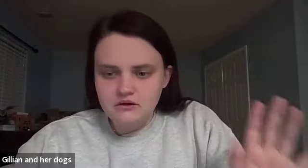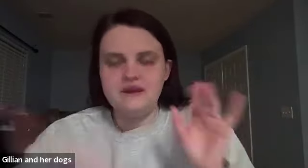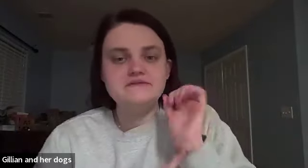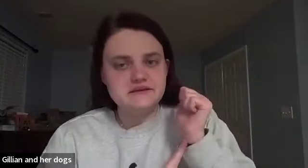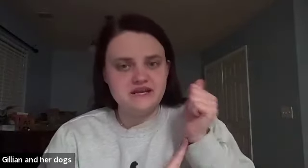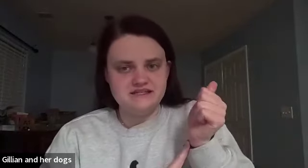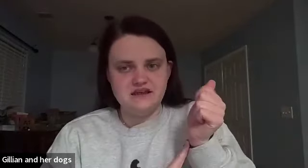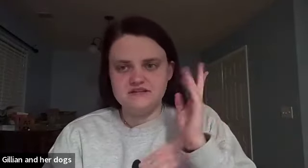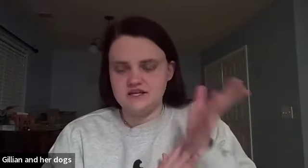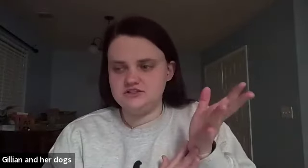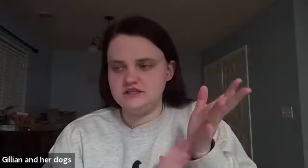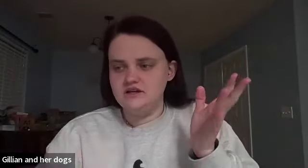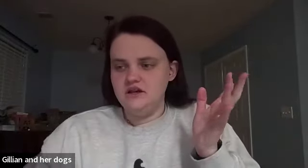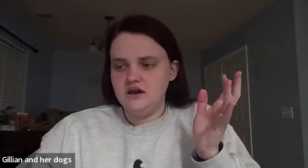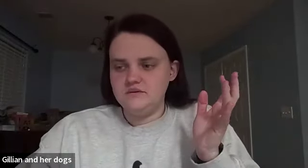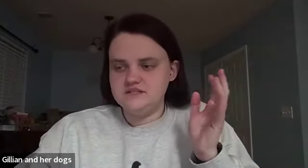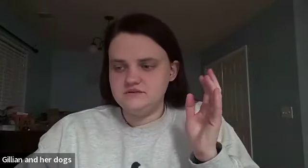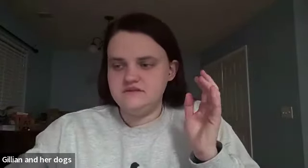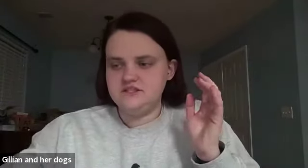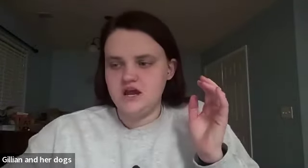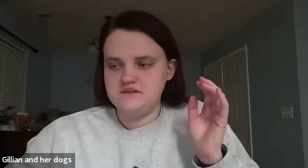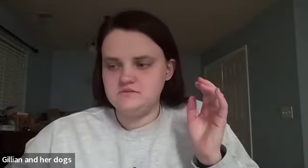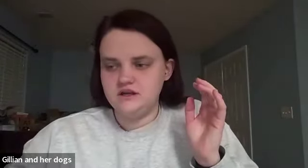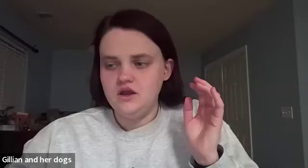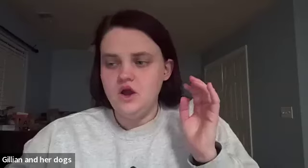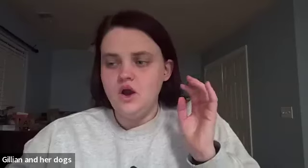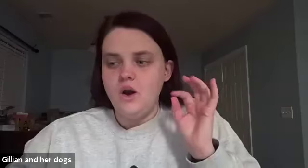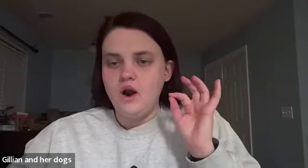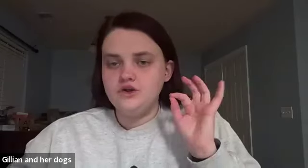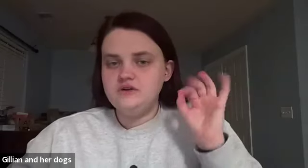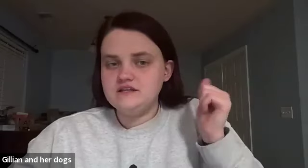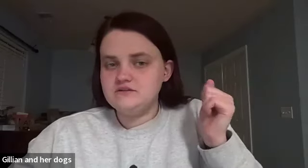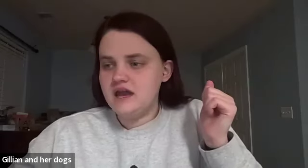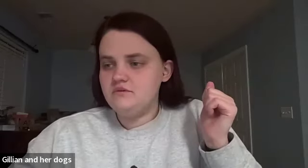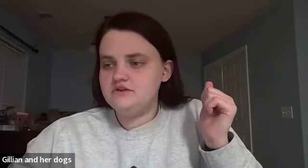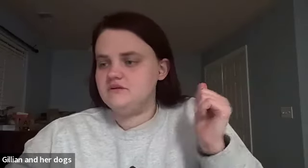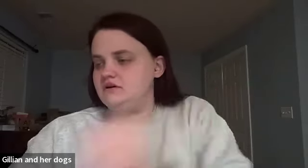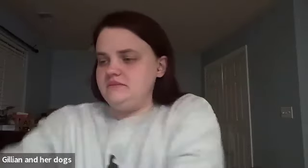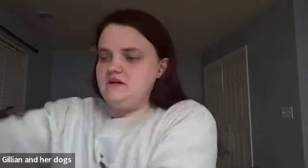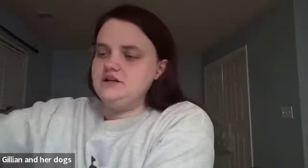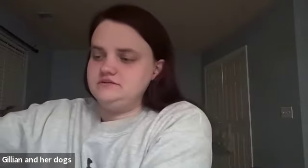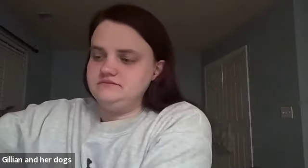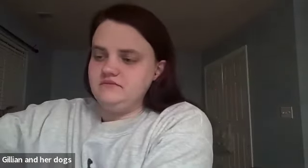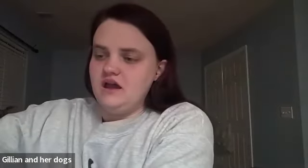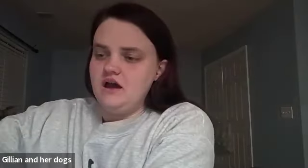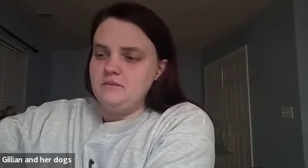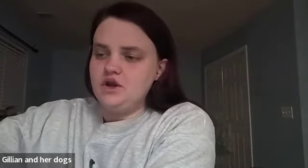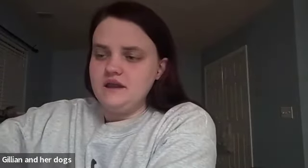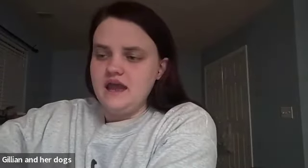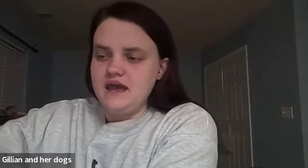okay, we have 10 minutes left actually, since we did the chat this morning. Are you guys okay with, oh my gosh, going